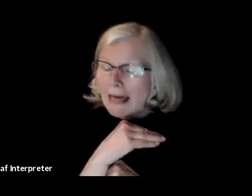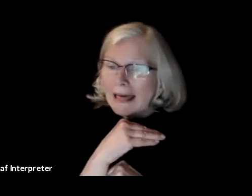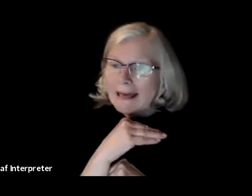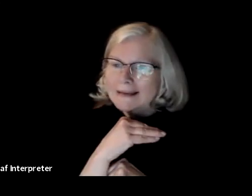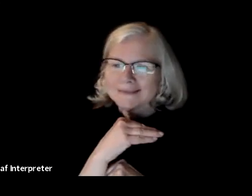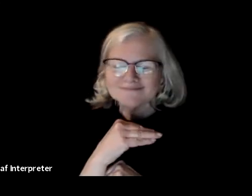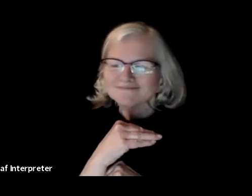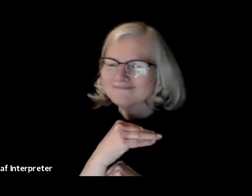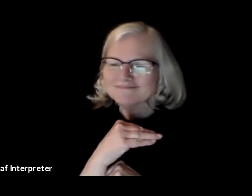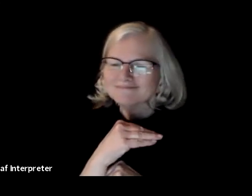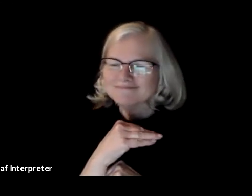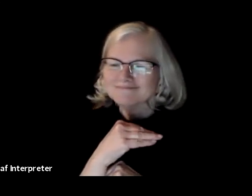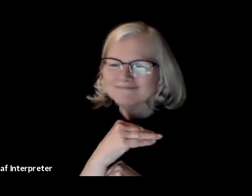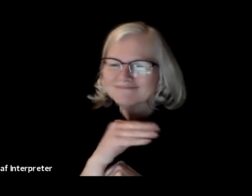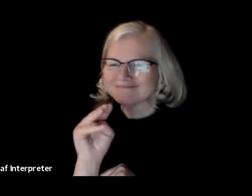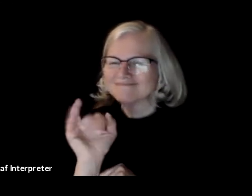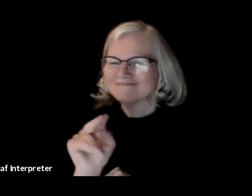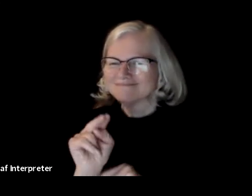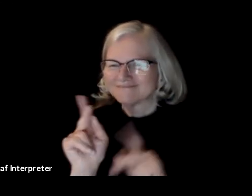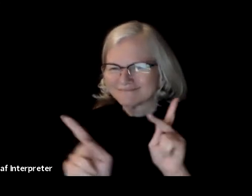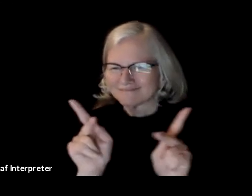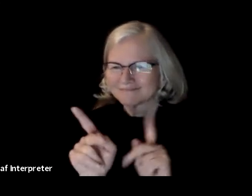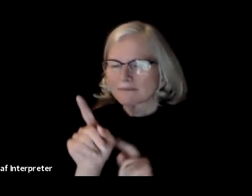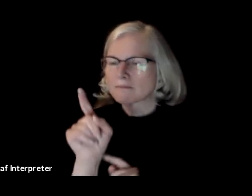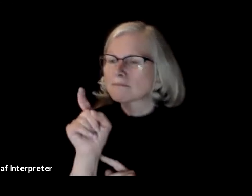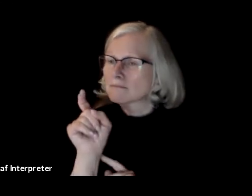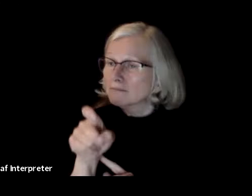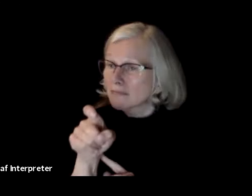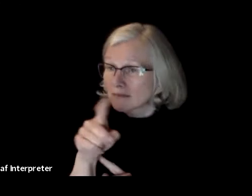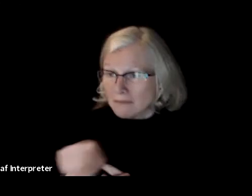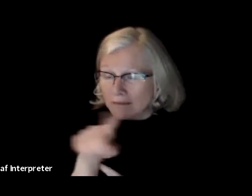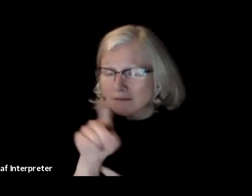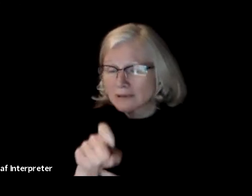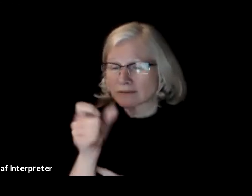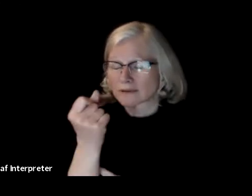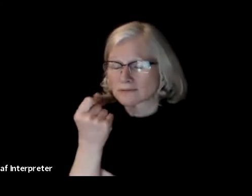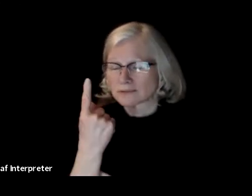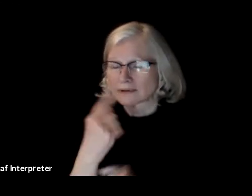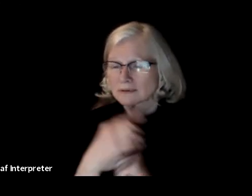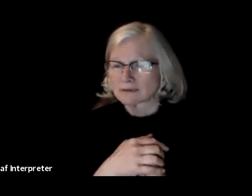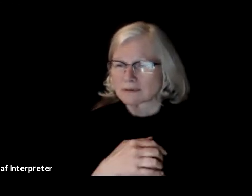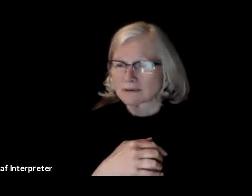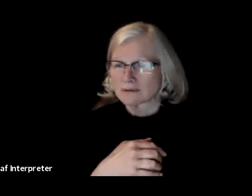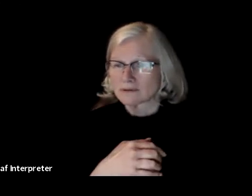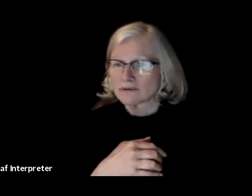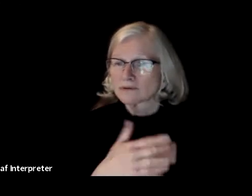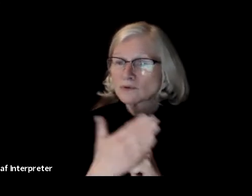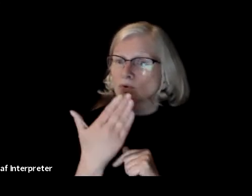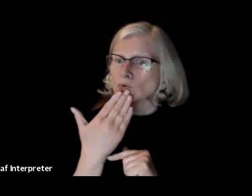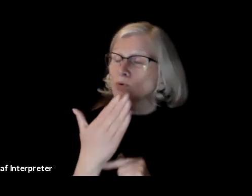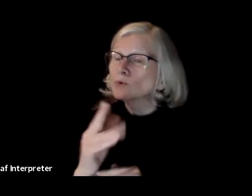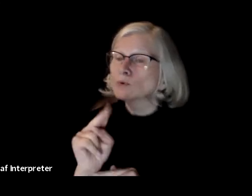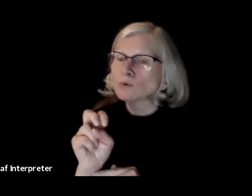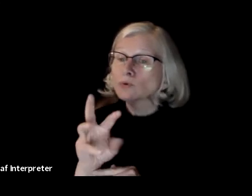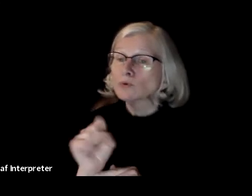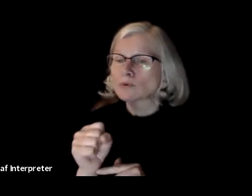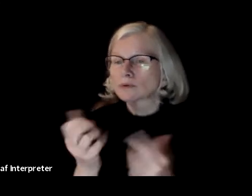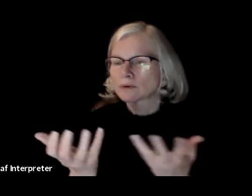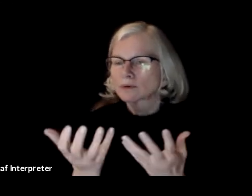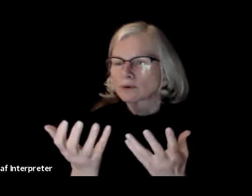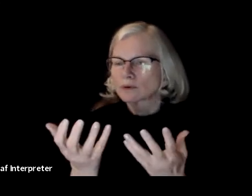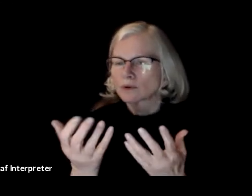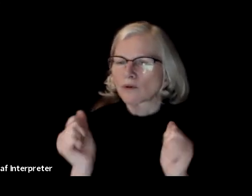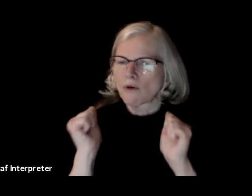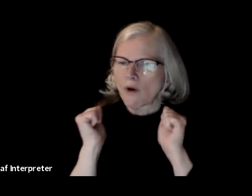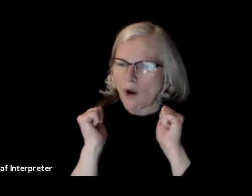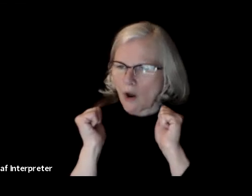the broader principle of, the good news is there's going to be enough vaccine for everybody who wants it to get it in